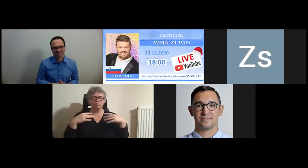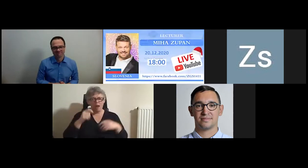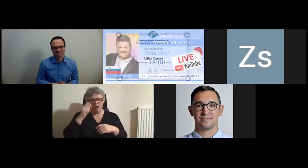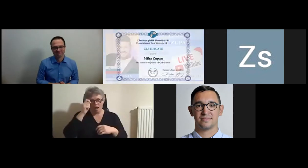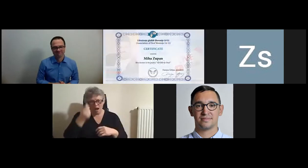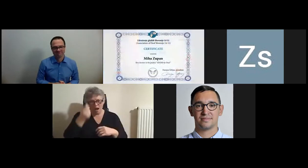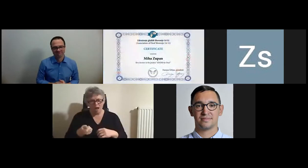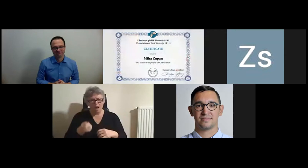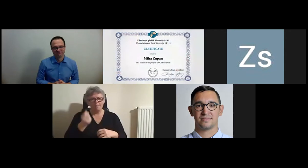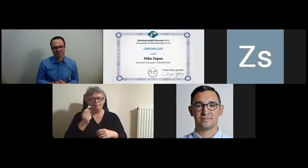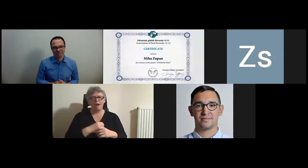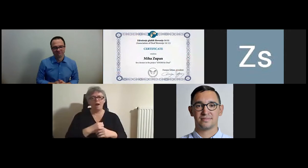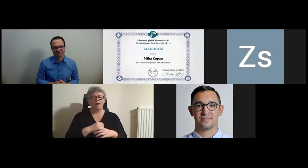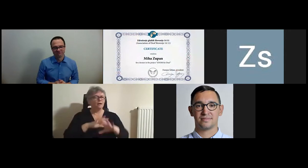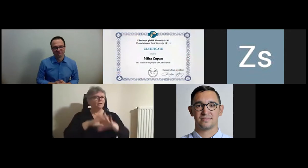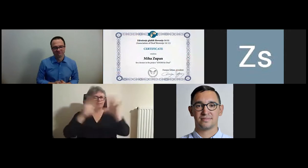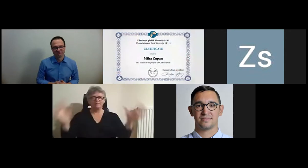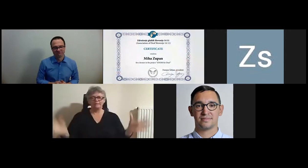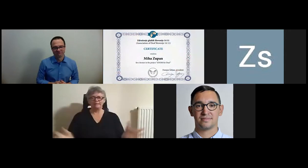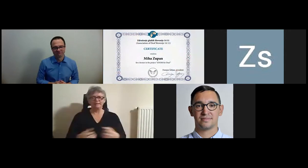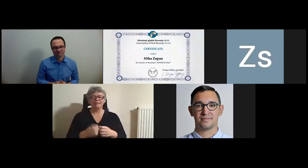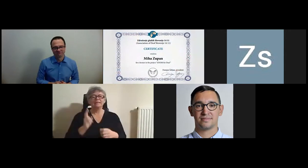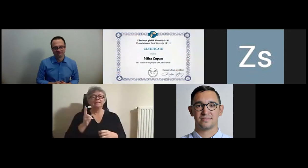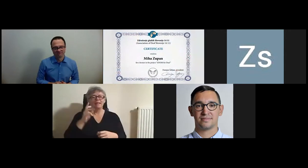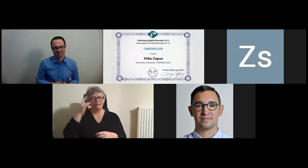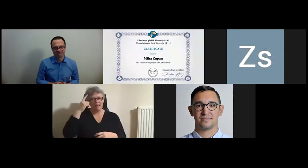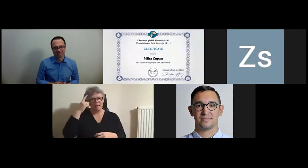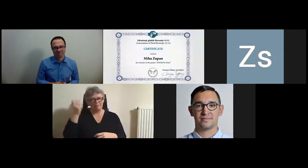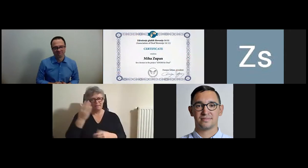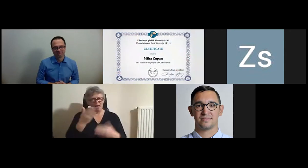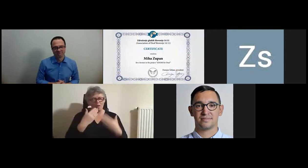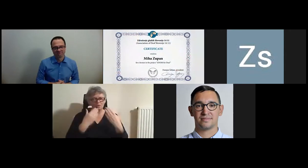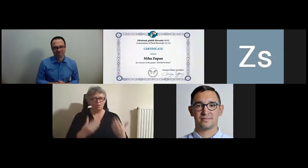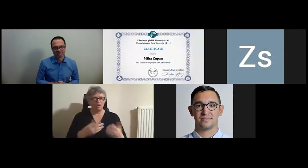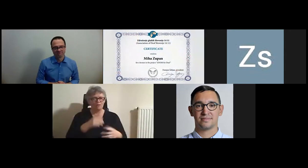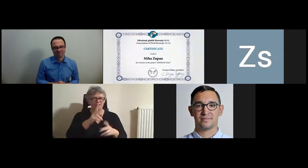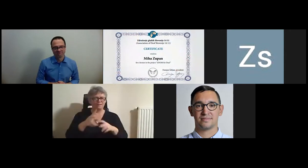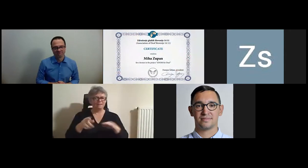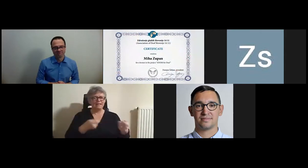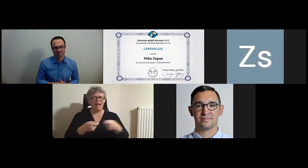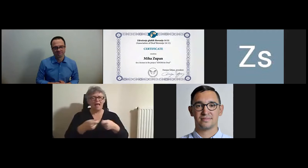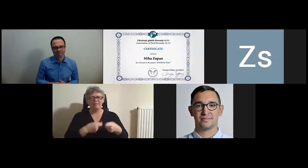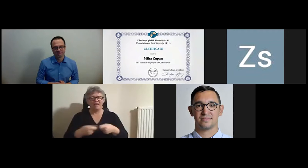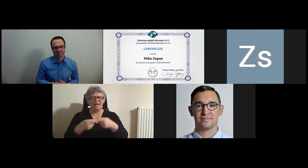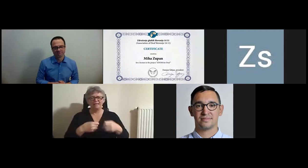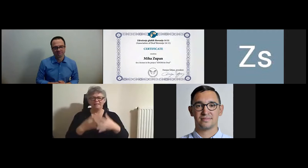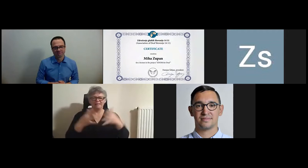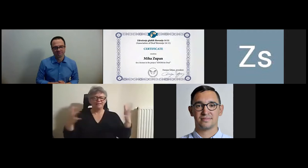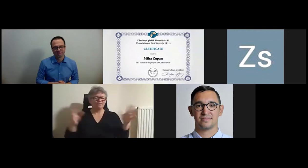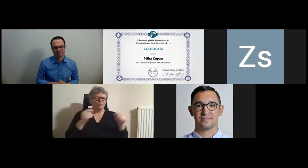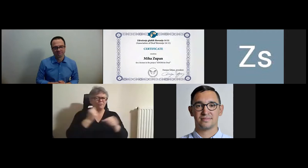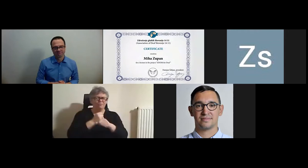I just have one word, wow. And I have so much respect for